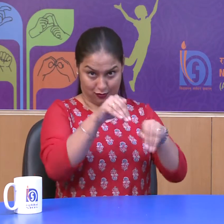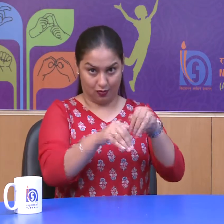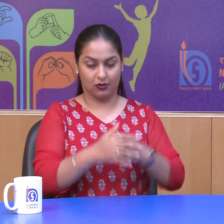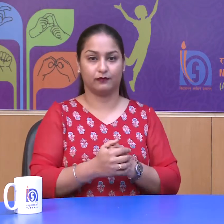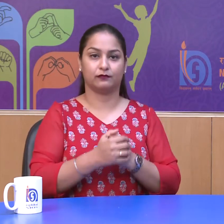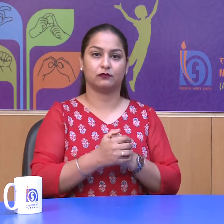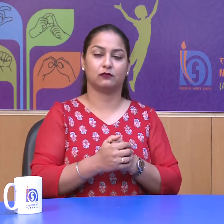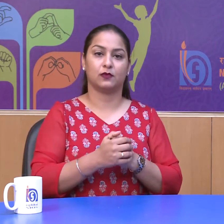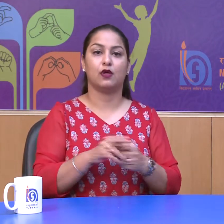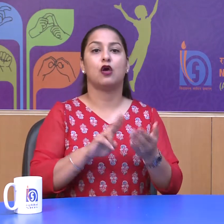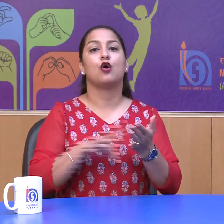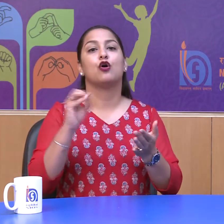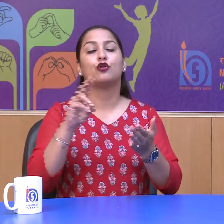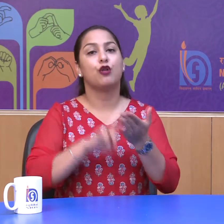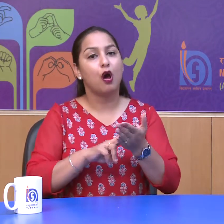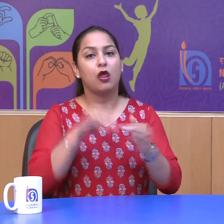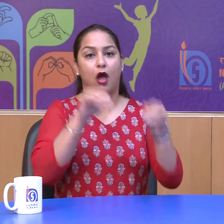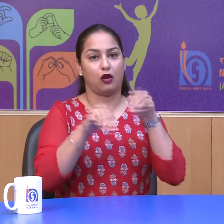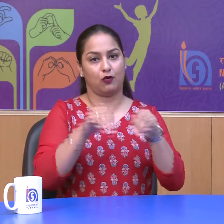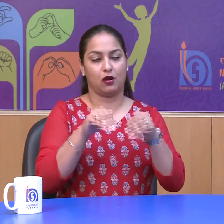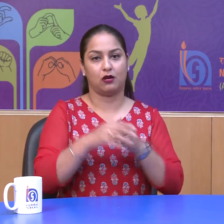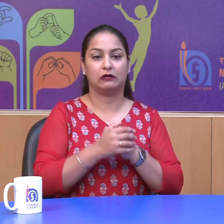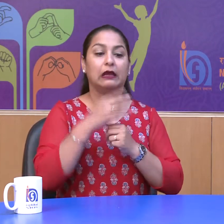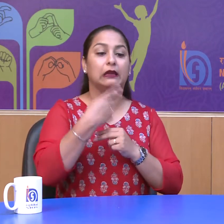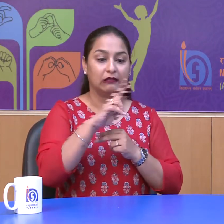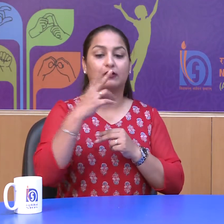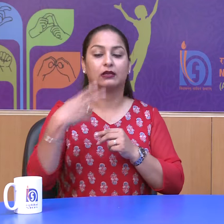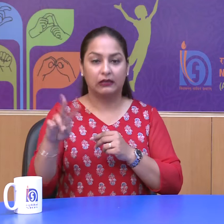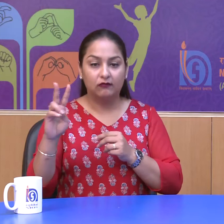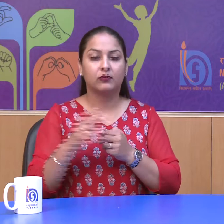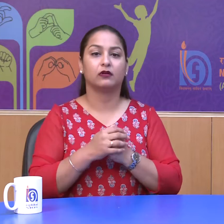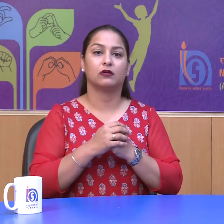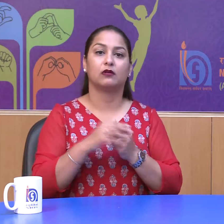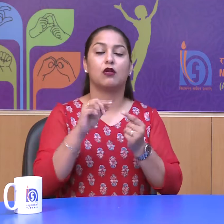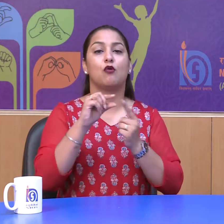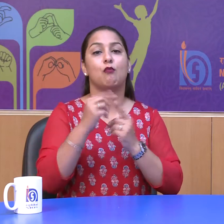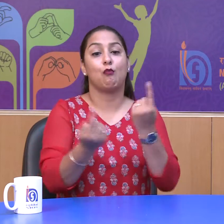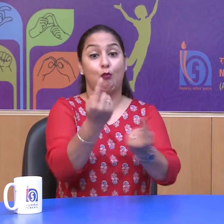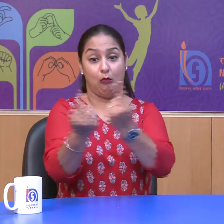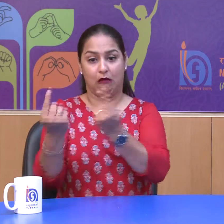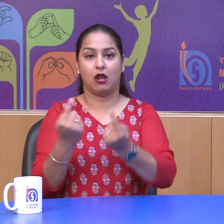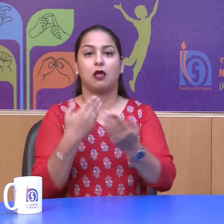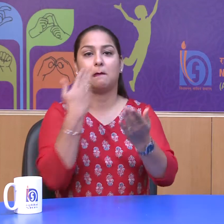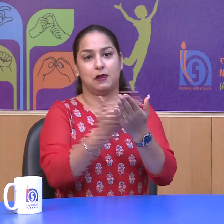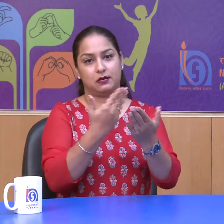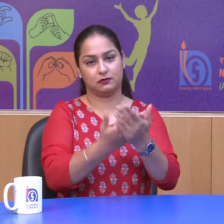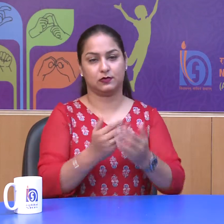and non-electoral aspects of political participation. In